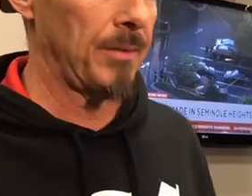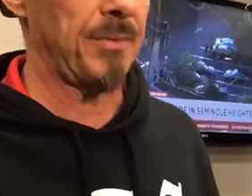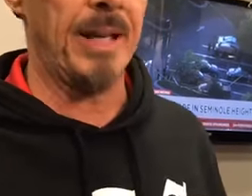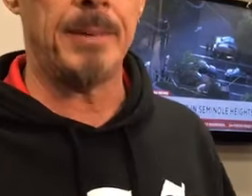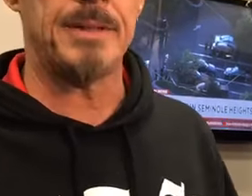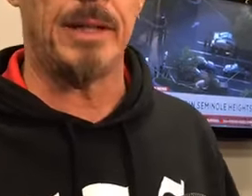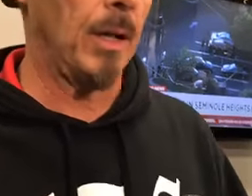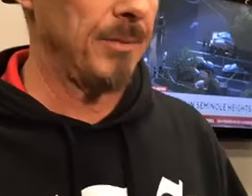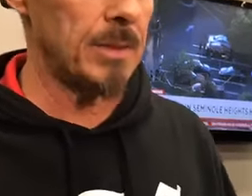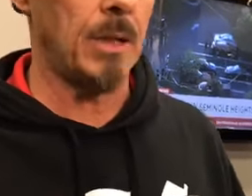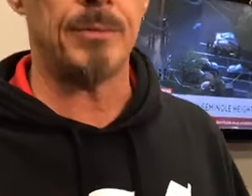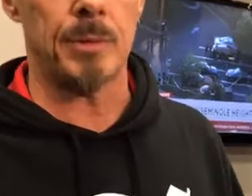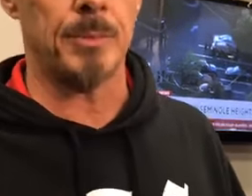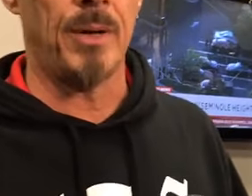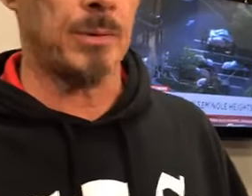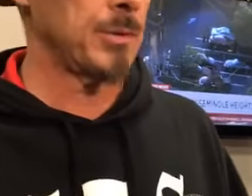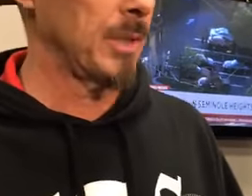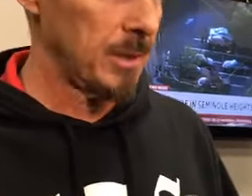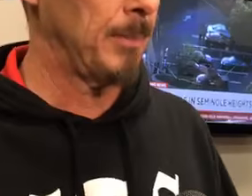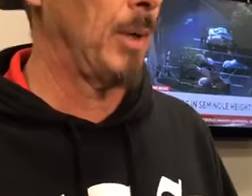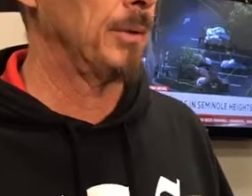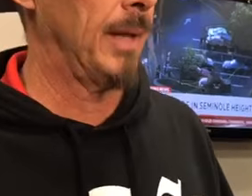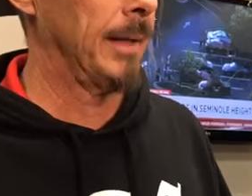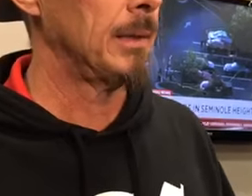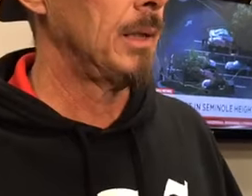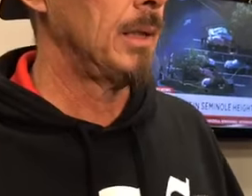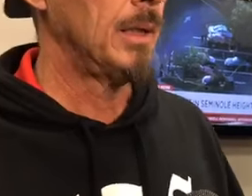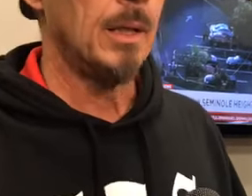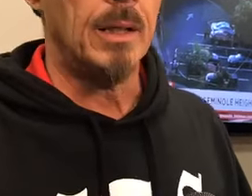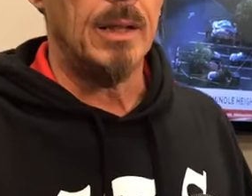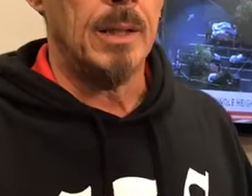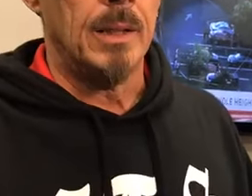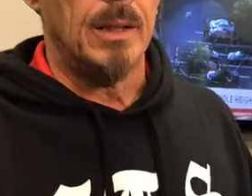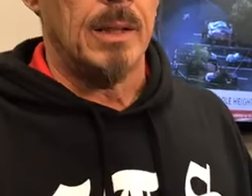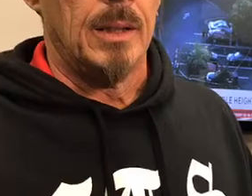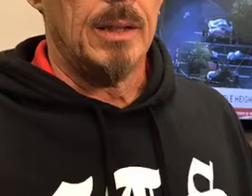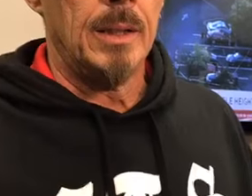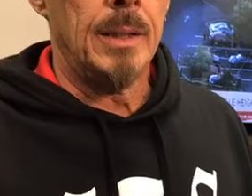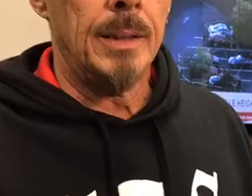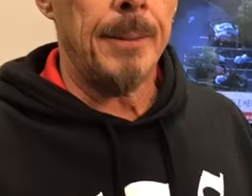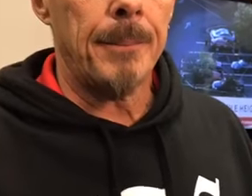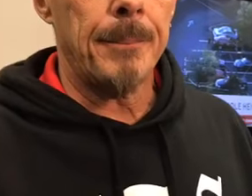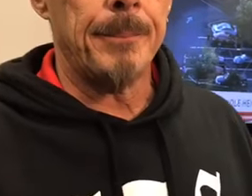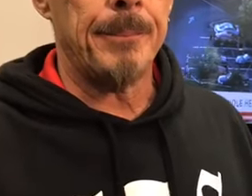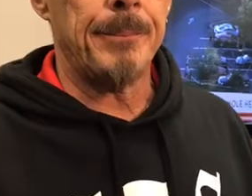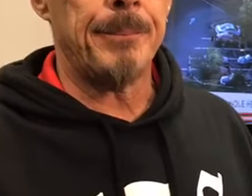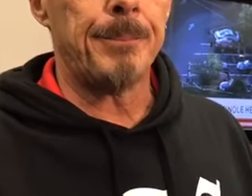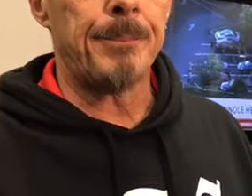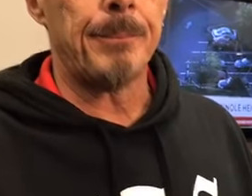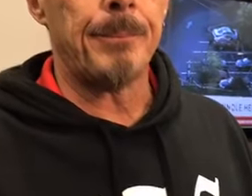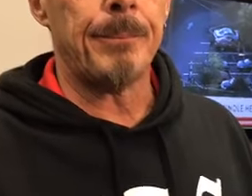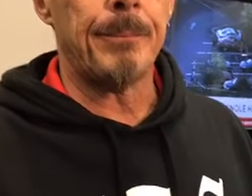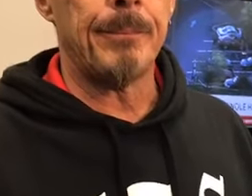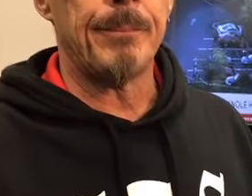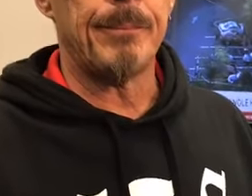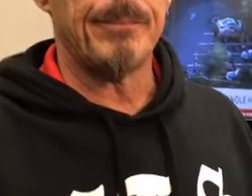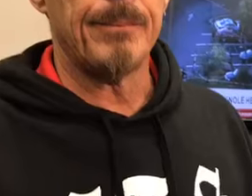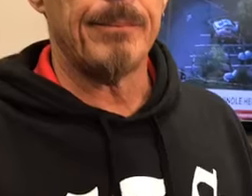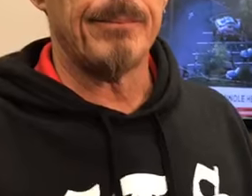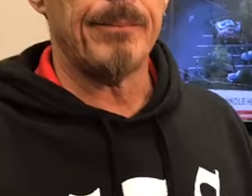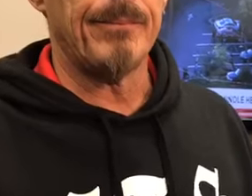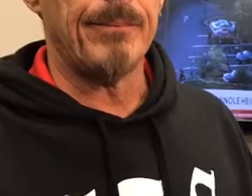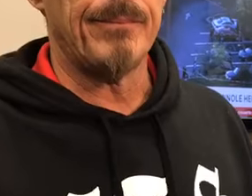all of our families and all of these law enforcement officers, can sleep well tonight. Did you get a message from the police chief? Did you get a text message?